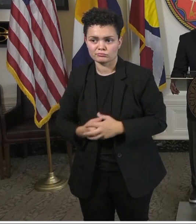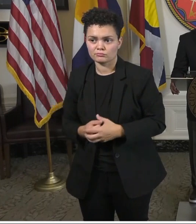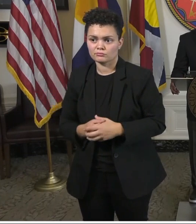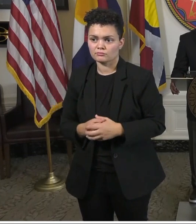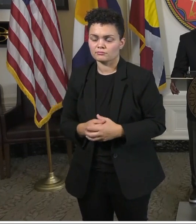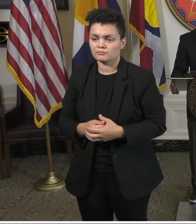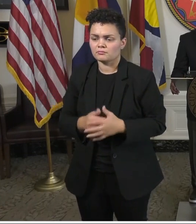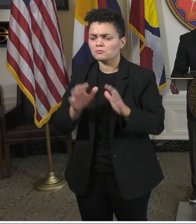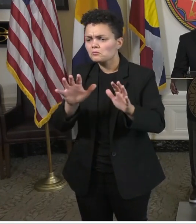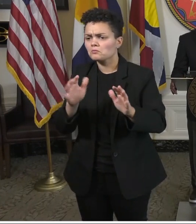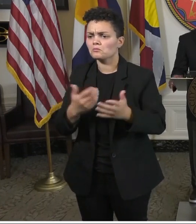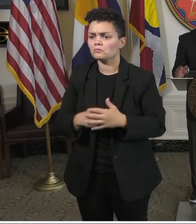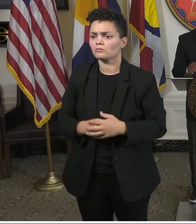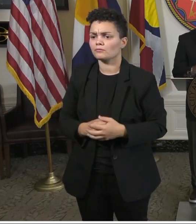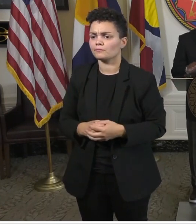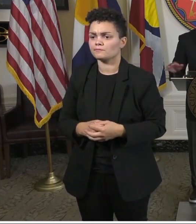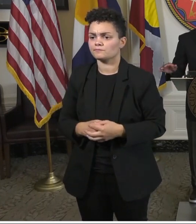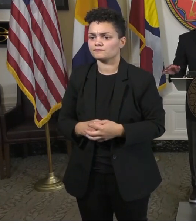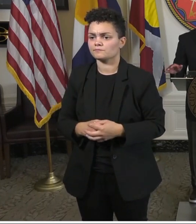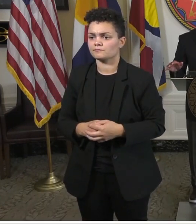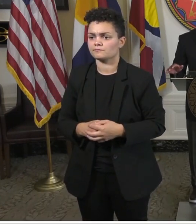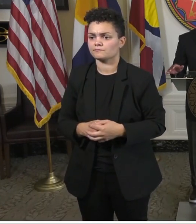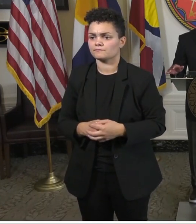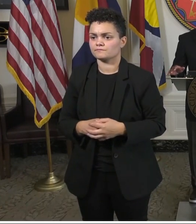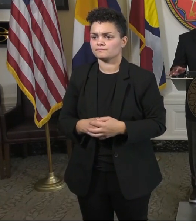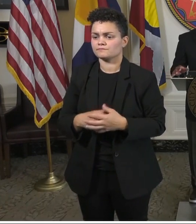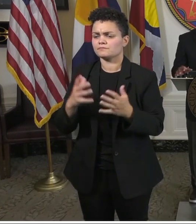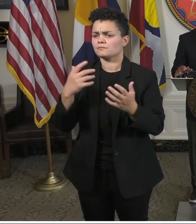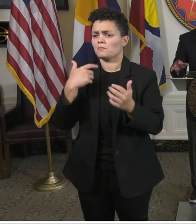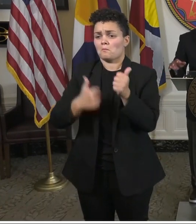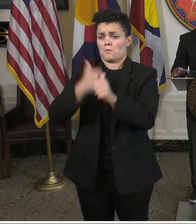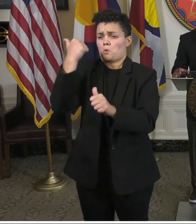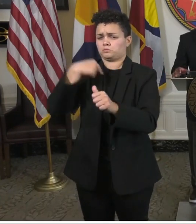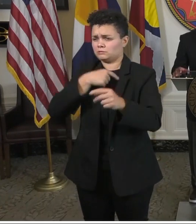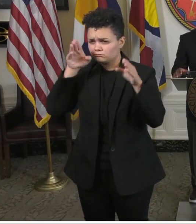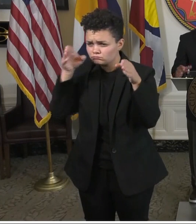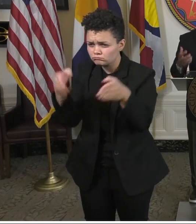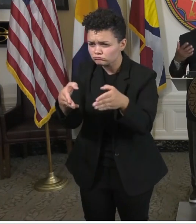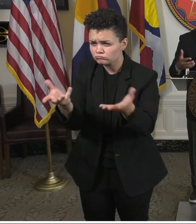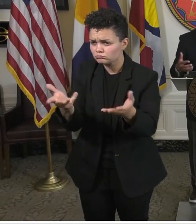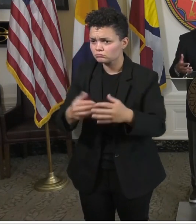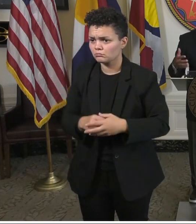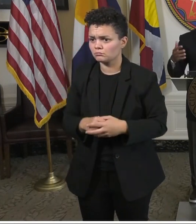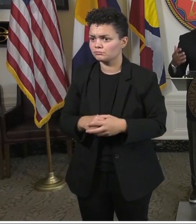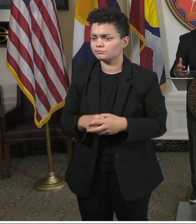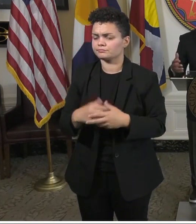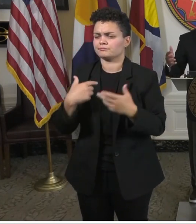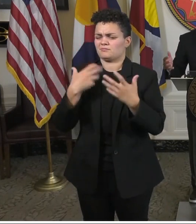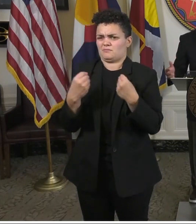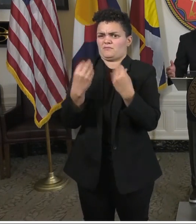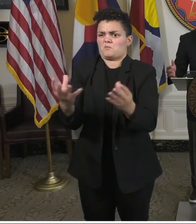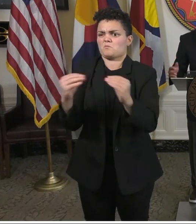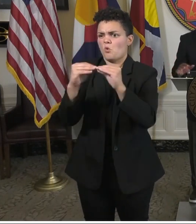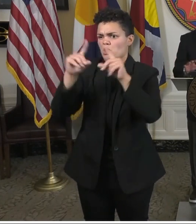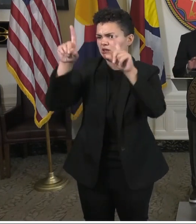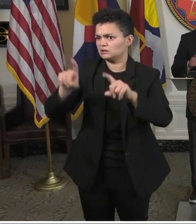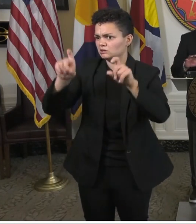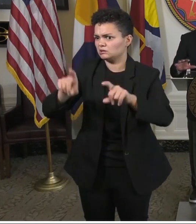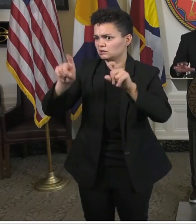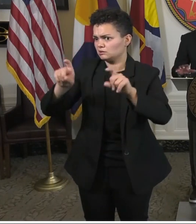I can tell you the biggest thing we're doing is trying to remove the barriers to testing. Not only continue to share information about face coverings, washing hands, and social